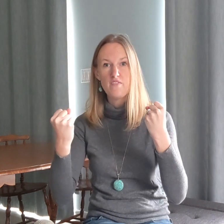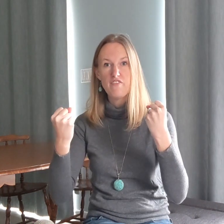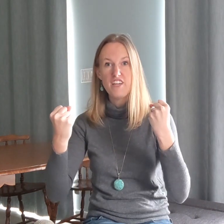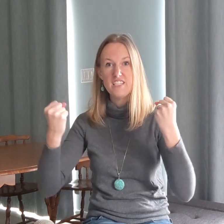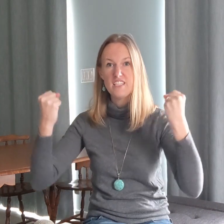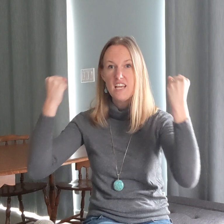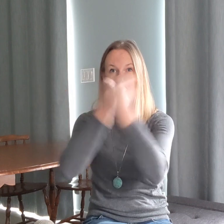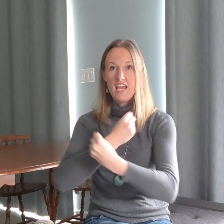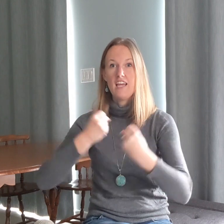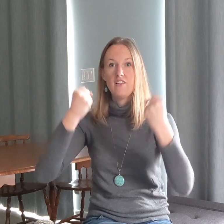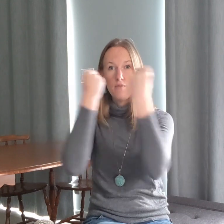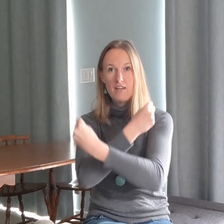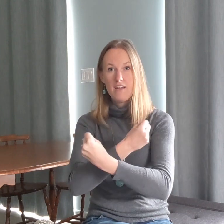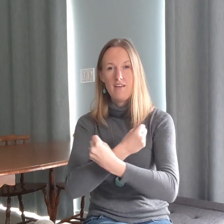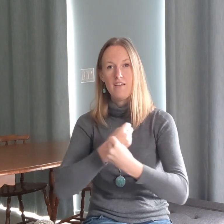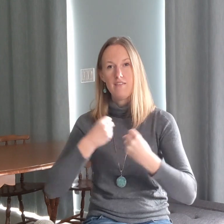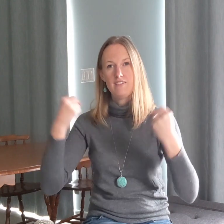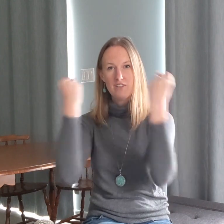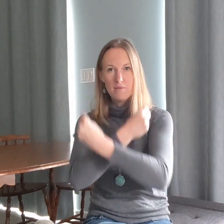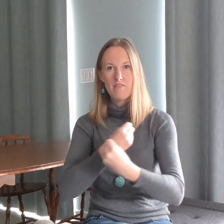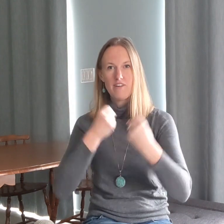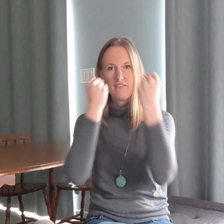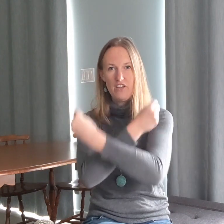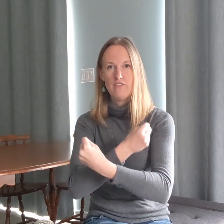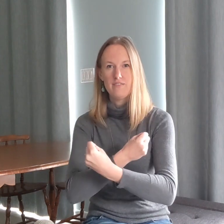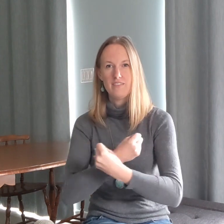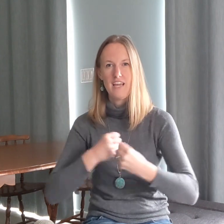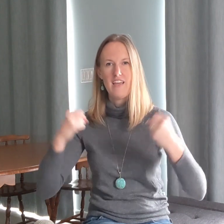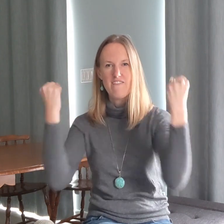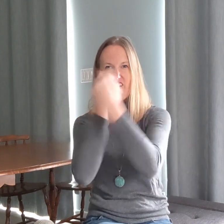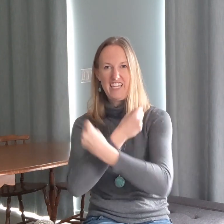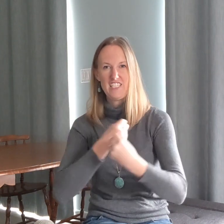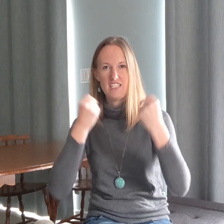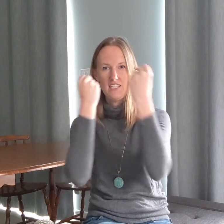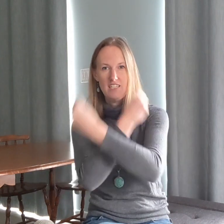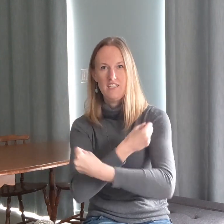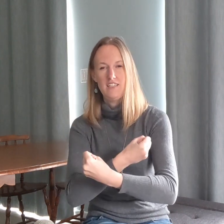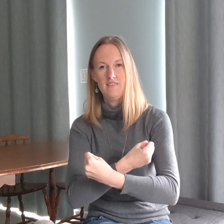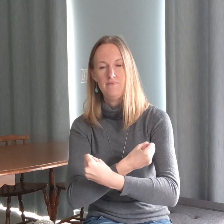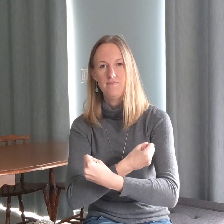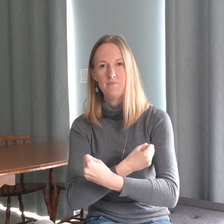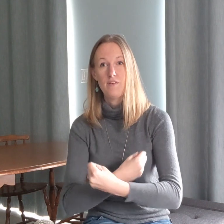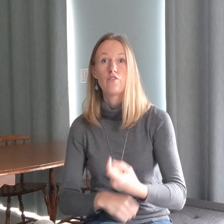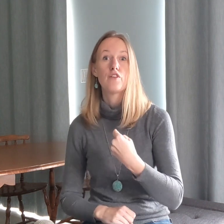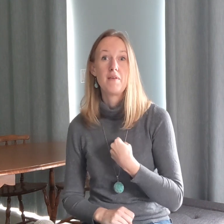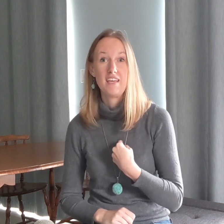have the fists and you circle them in front of you. fight for me.